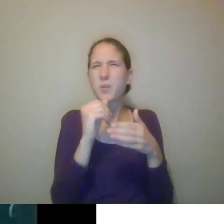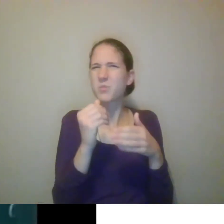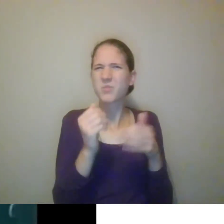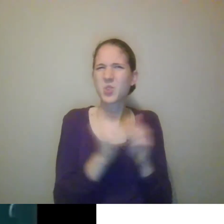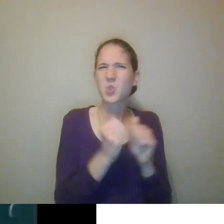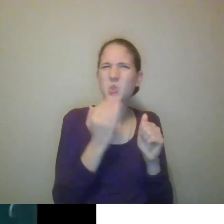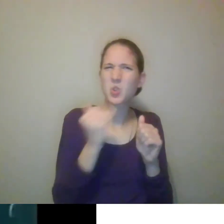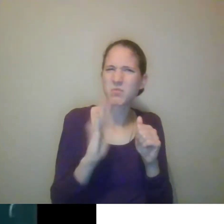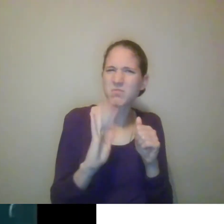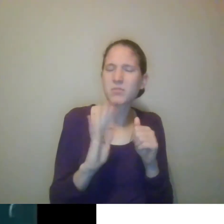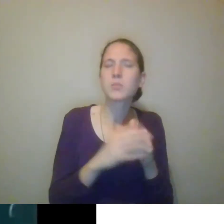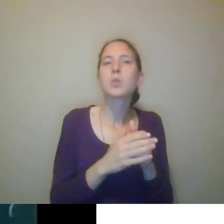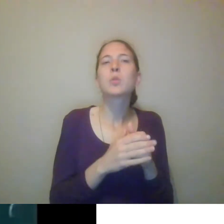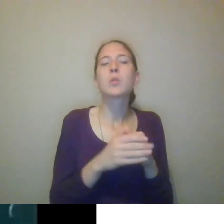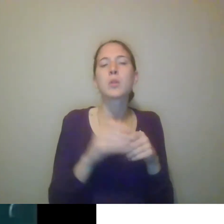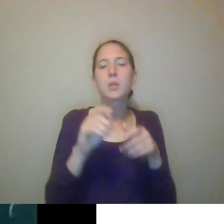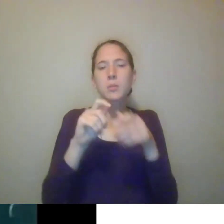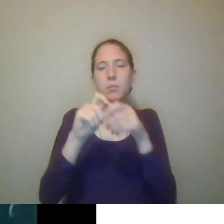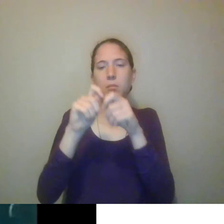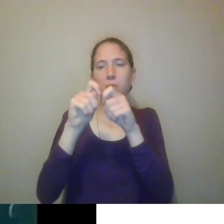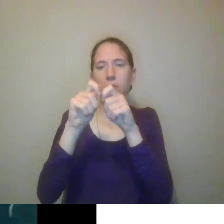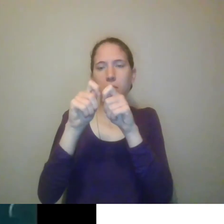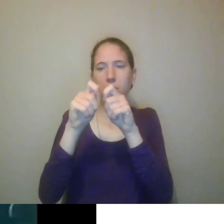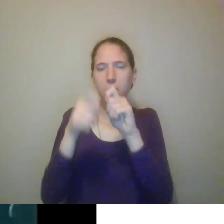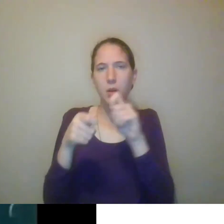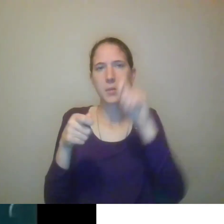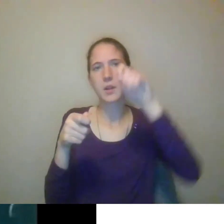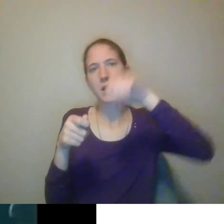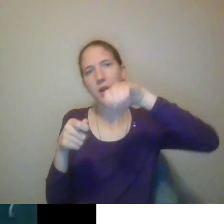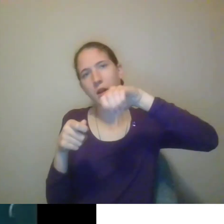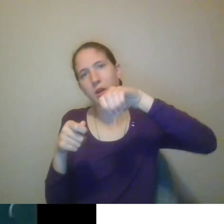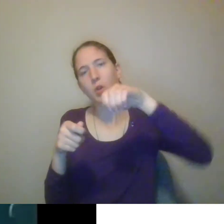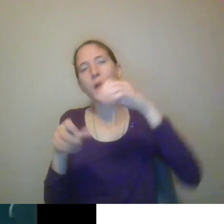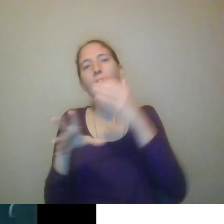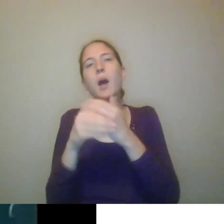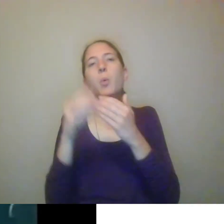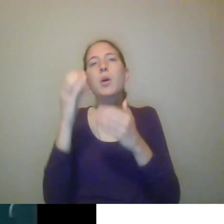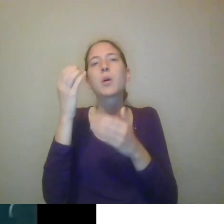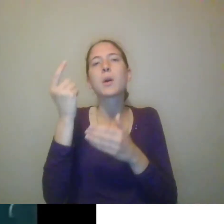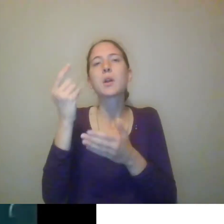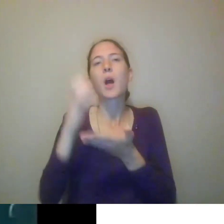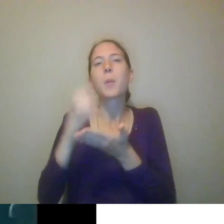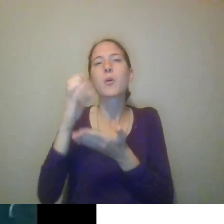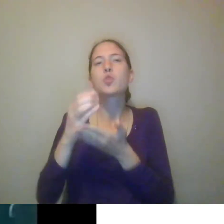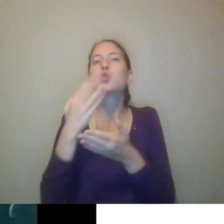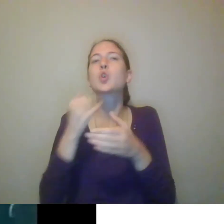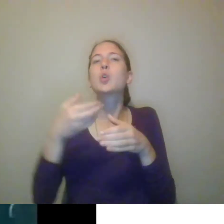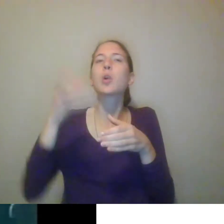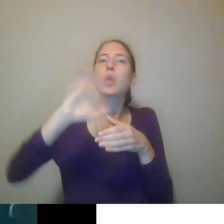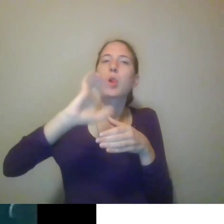you take the packet, you dump it in, and you add a cup of sugar, and it says to add 2